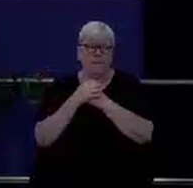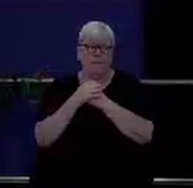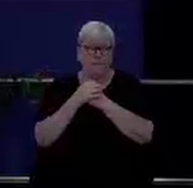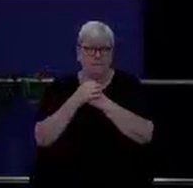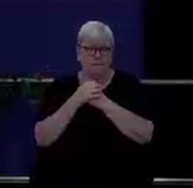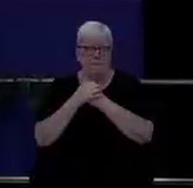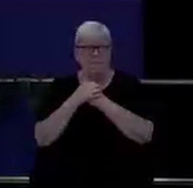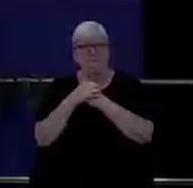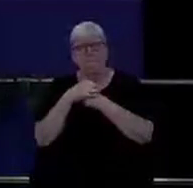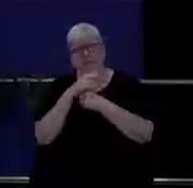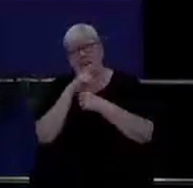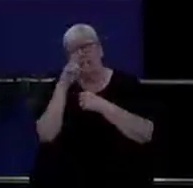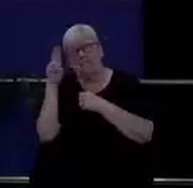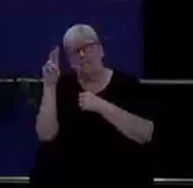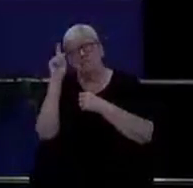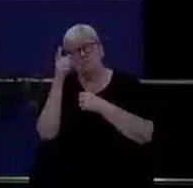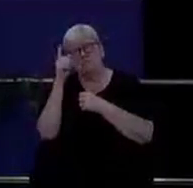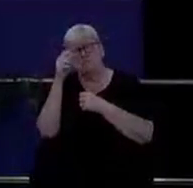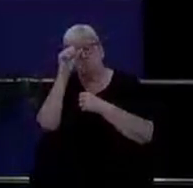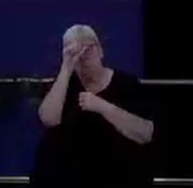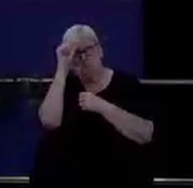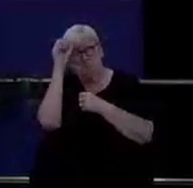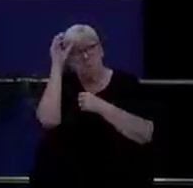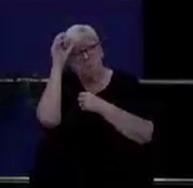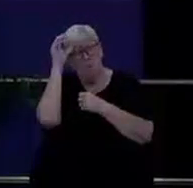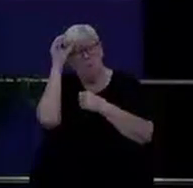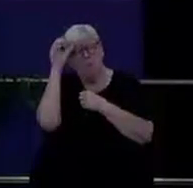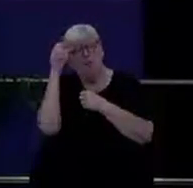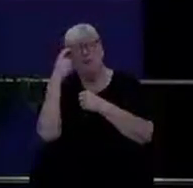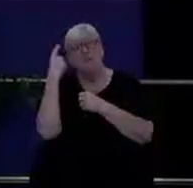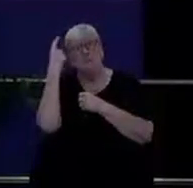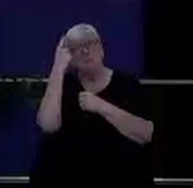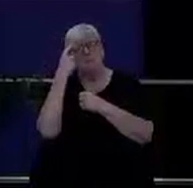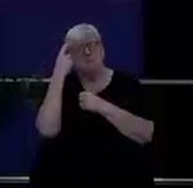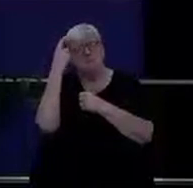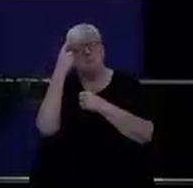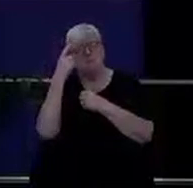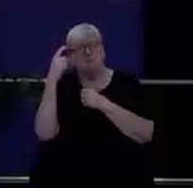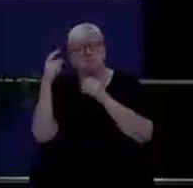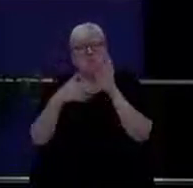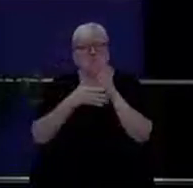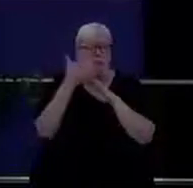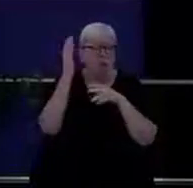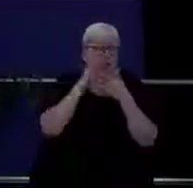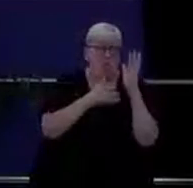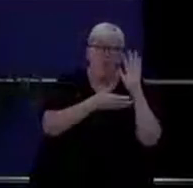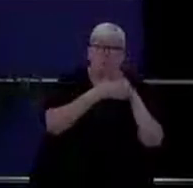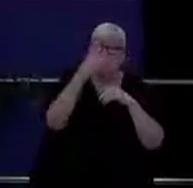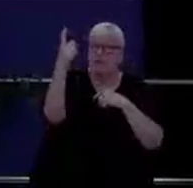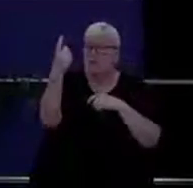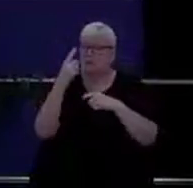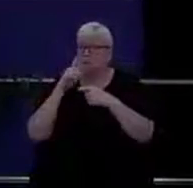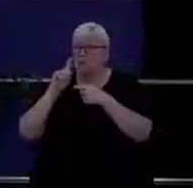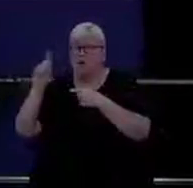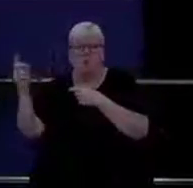I have come to see their intelligence, their curiosity, and playfulness. They come and go as they please, in pairs or